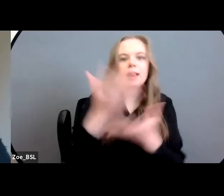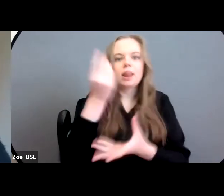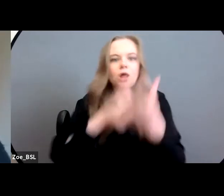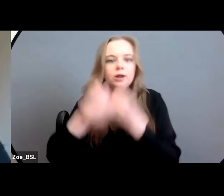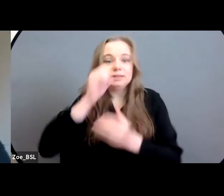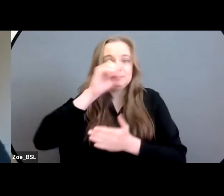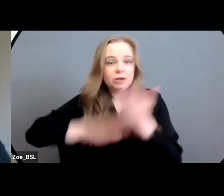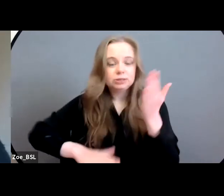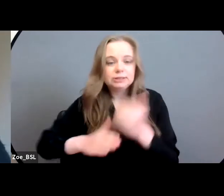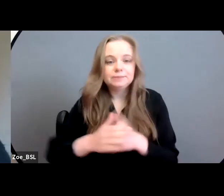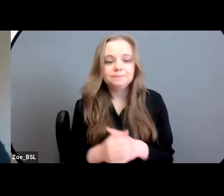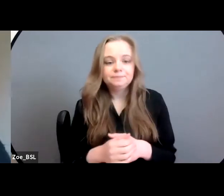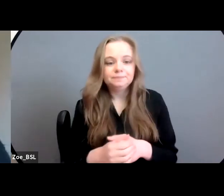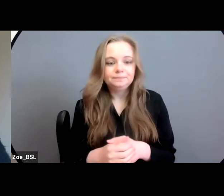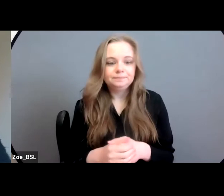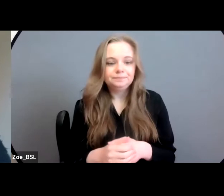experiences.